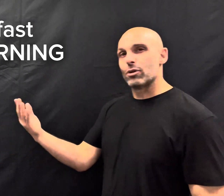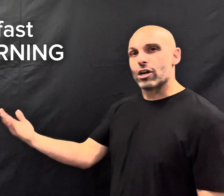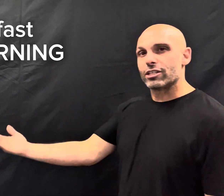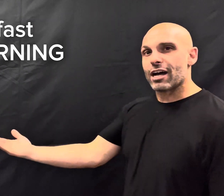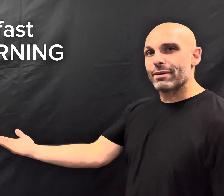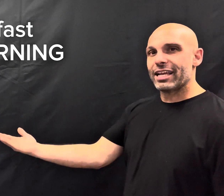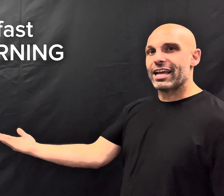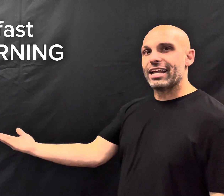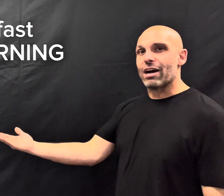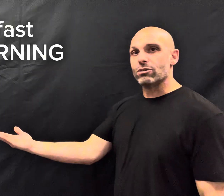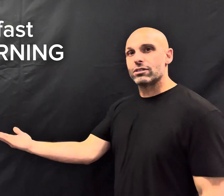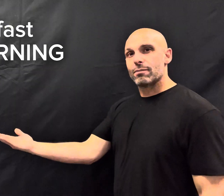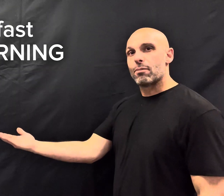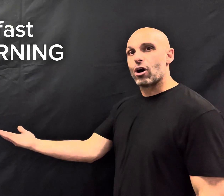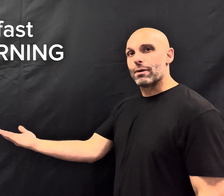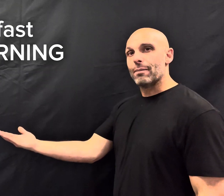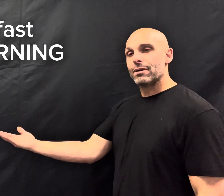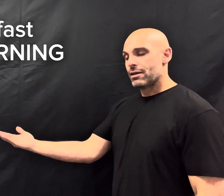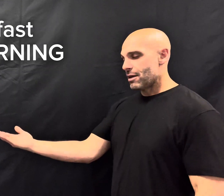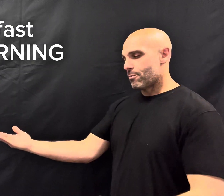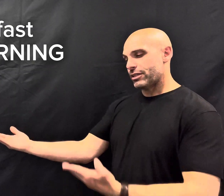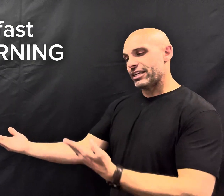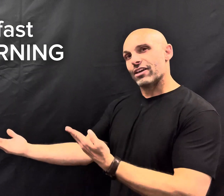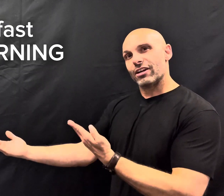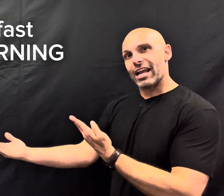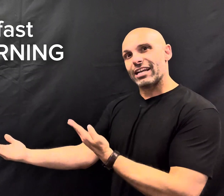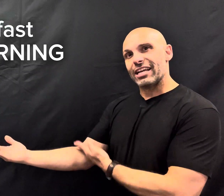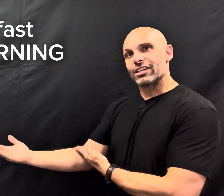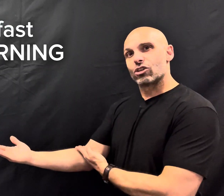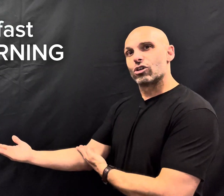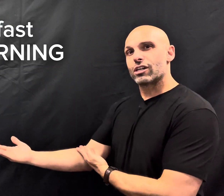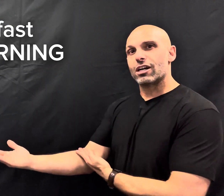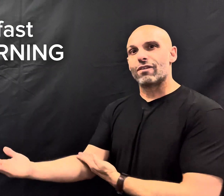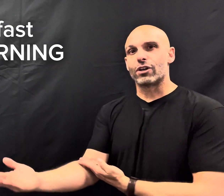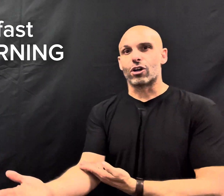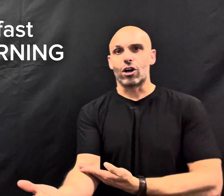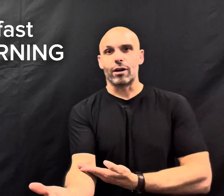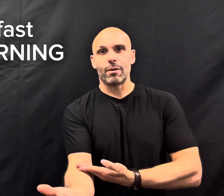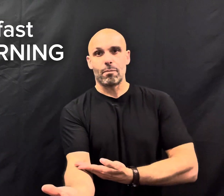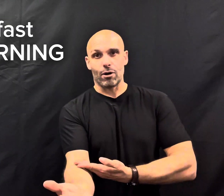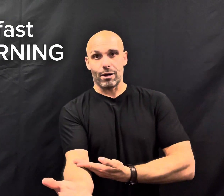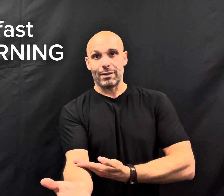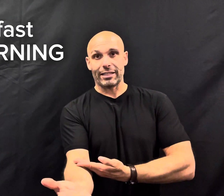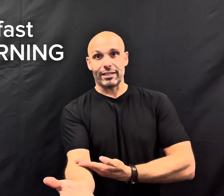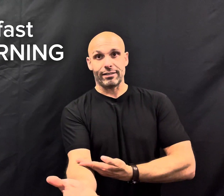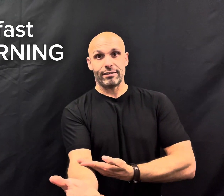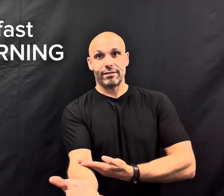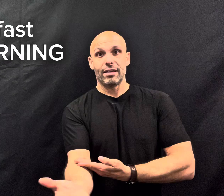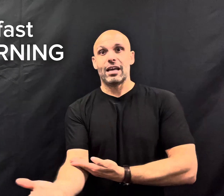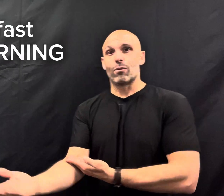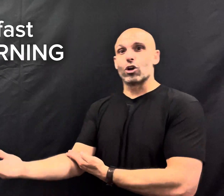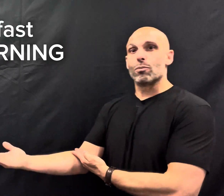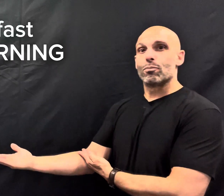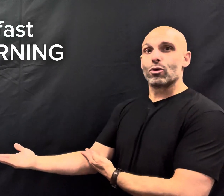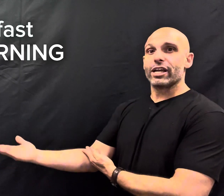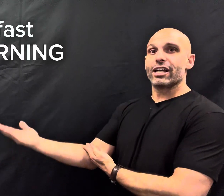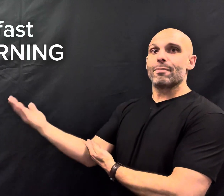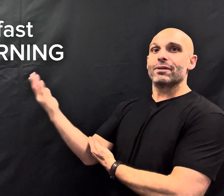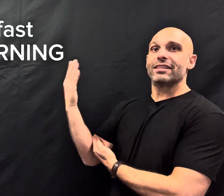our dominant hand out, palm up, put the other hand in the crook of your arm, palm up like this. And we're going to bring up this